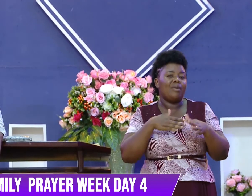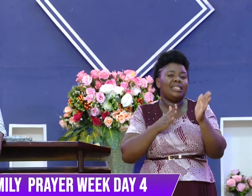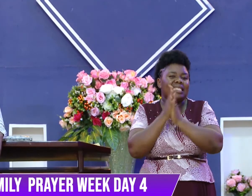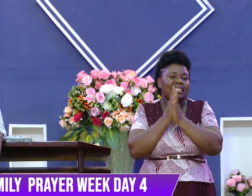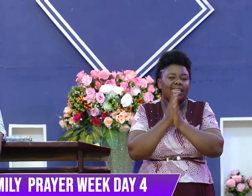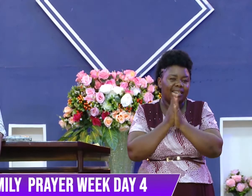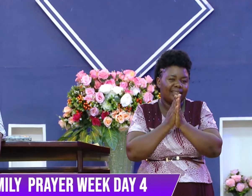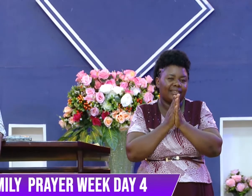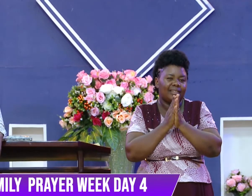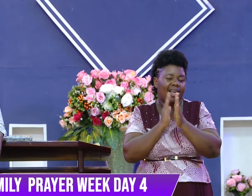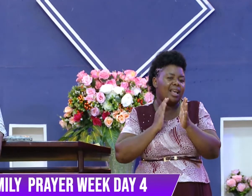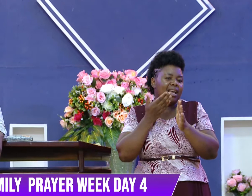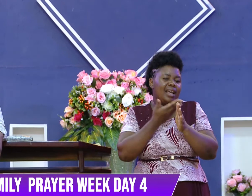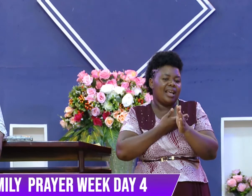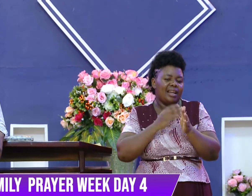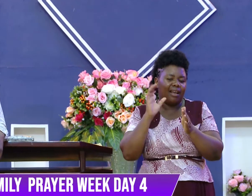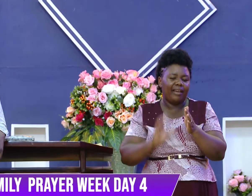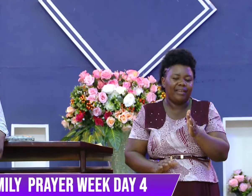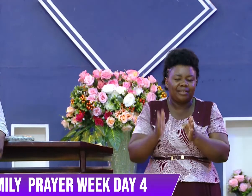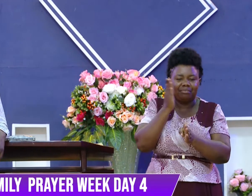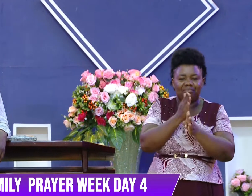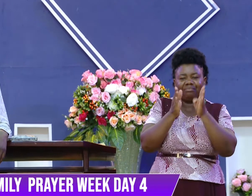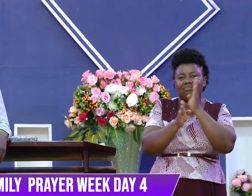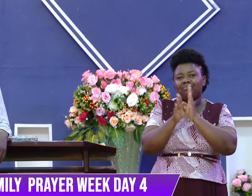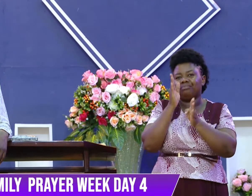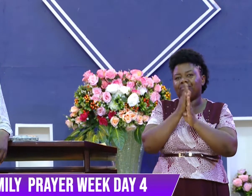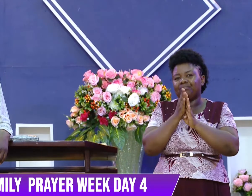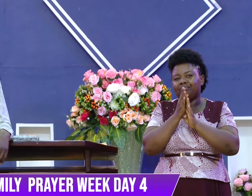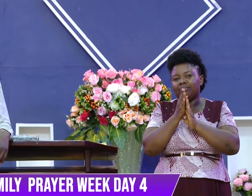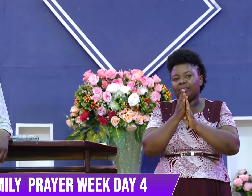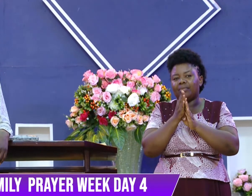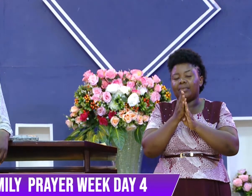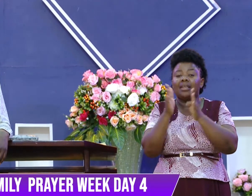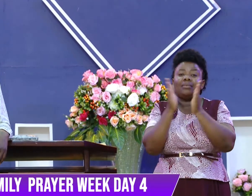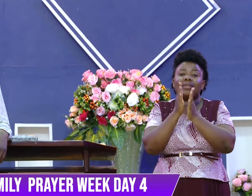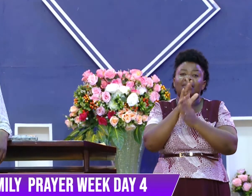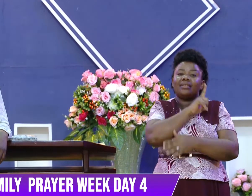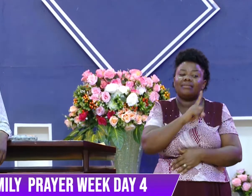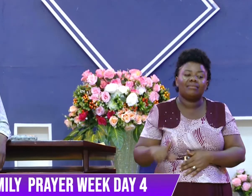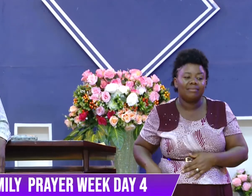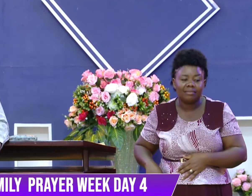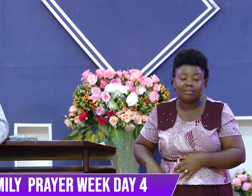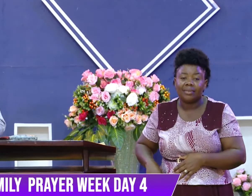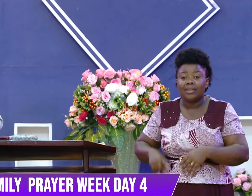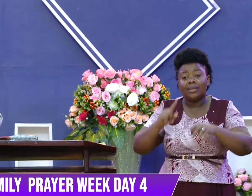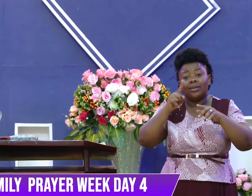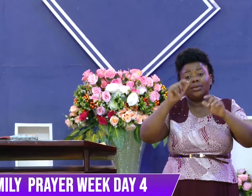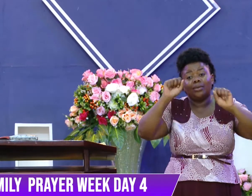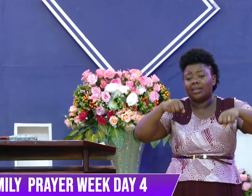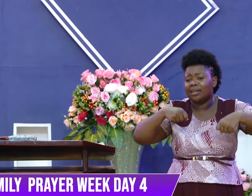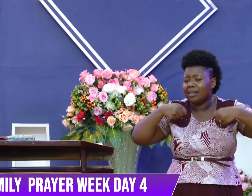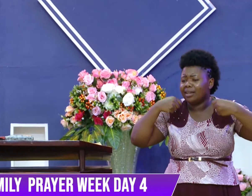our desires. That our character may be built. Praise the living